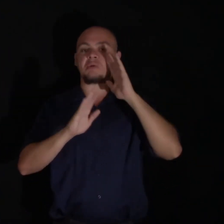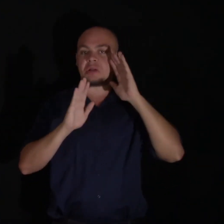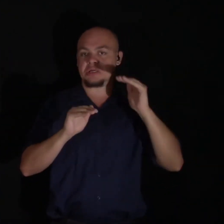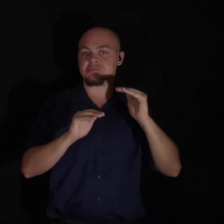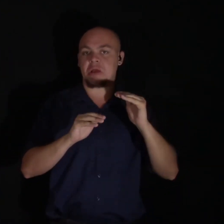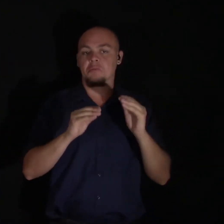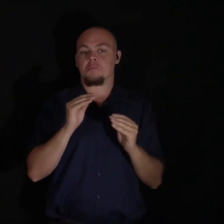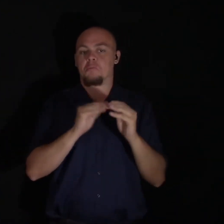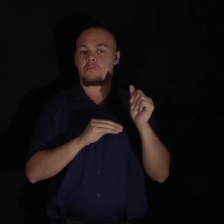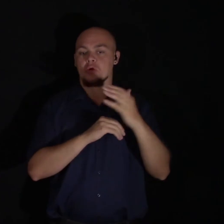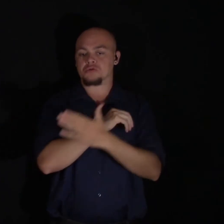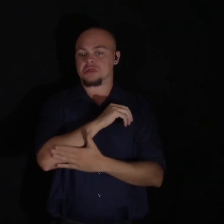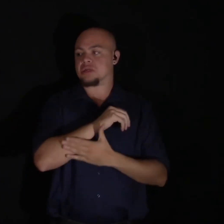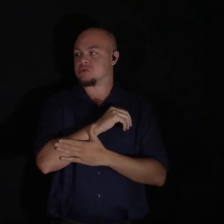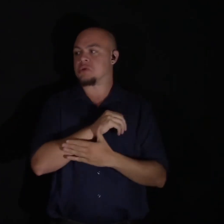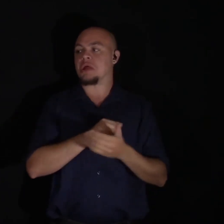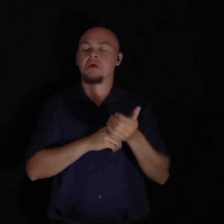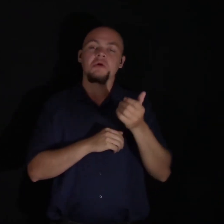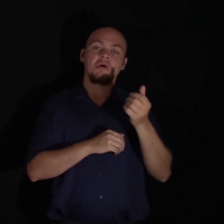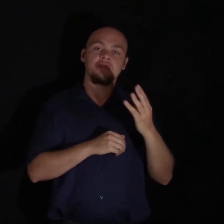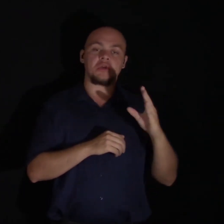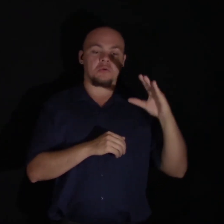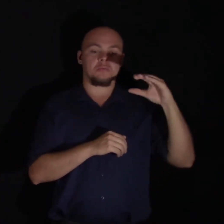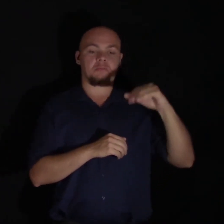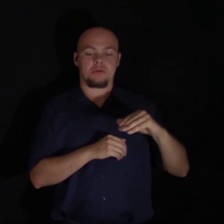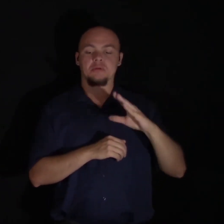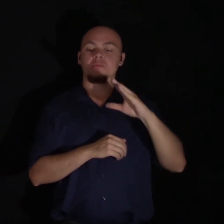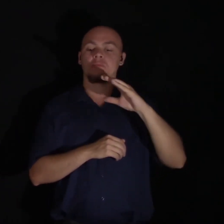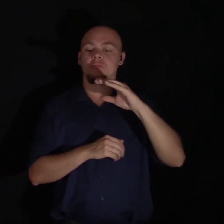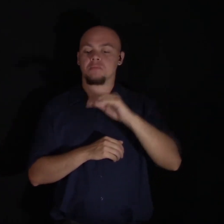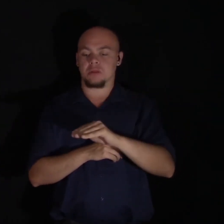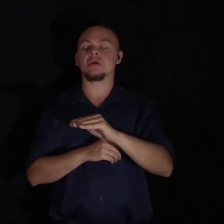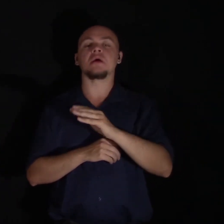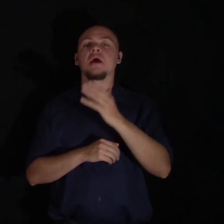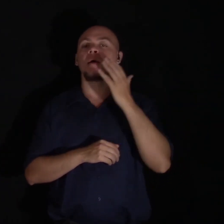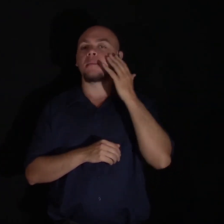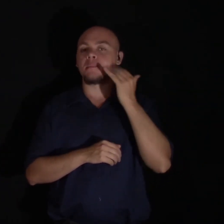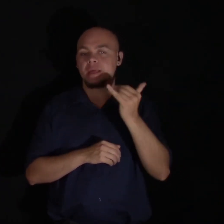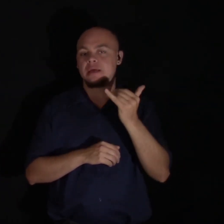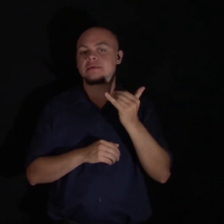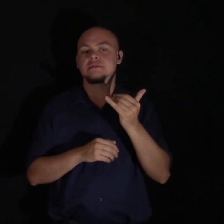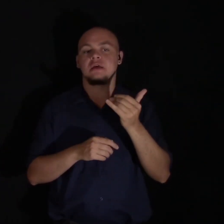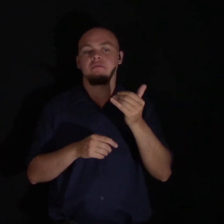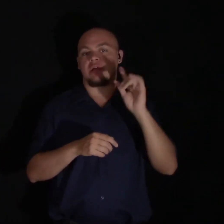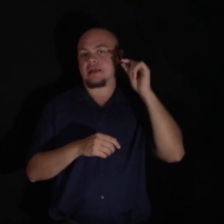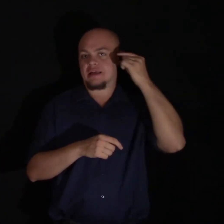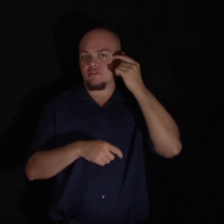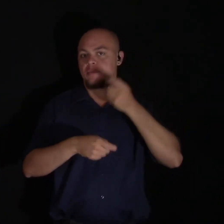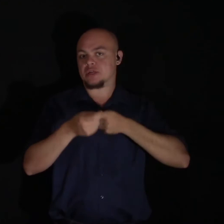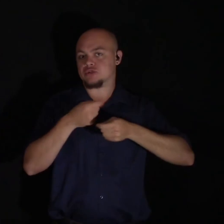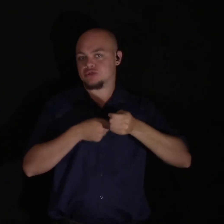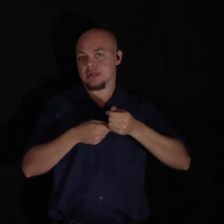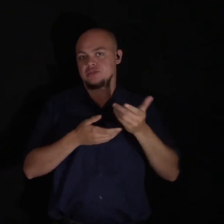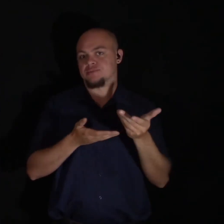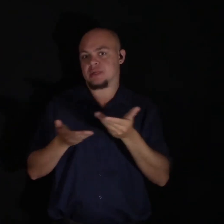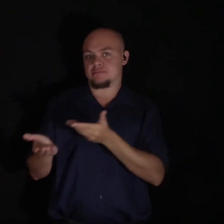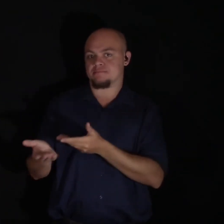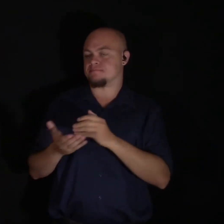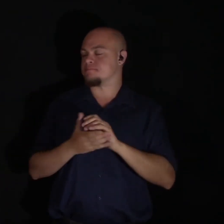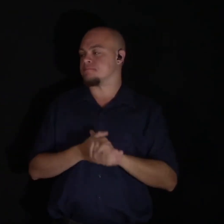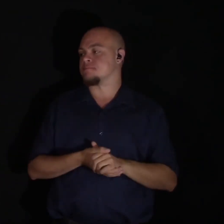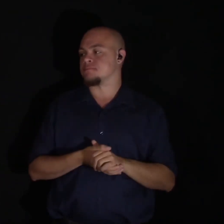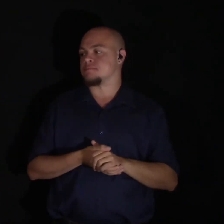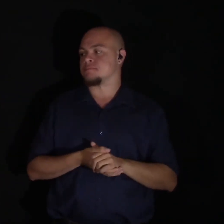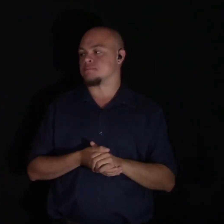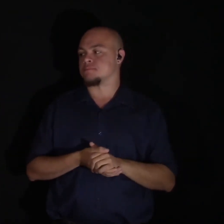nation. There's a couple dips in there that are directly tied to some upheaval. I'm not going to go into it because you're going to see a little trend right here.